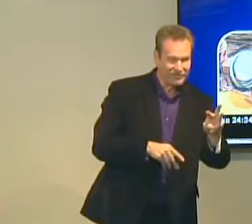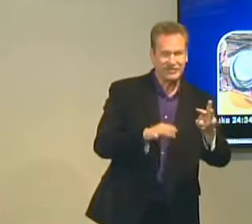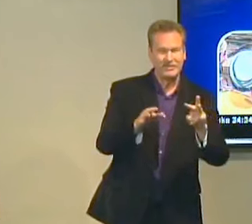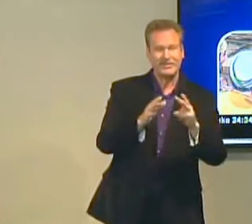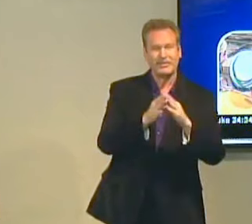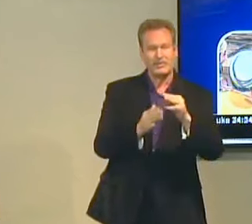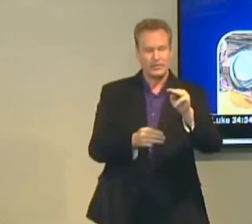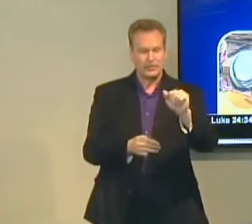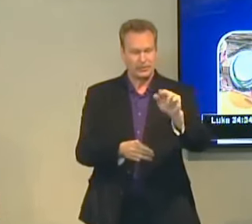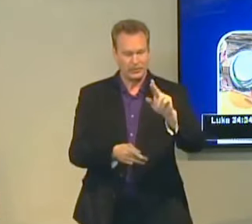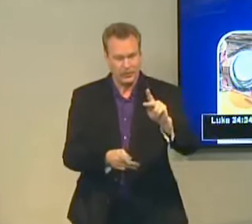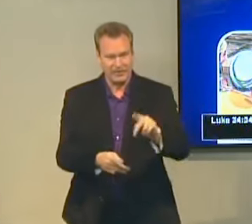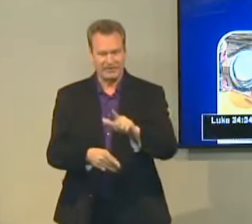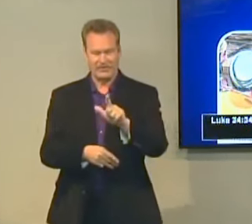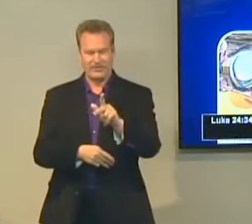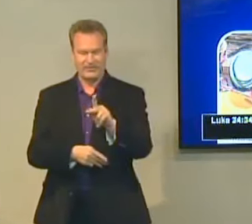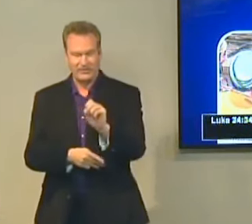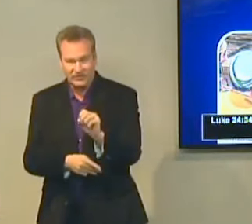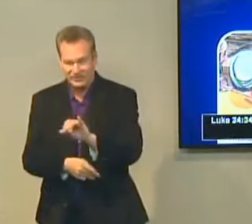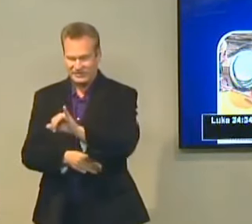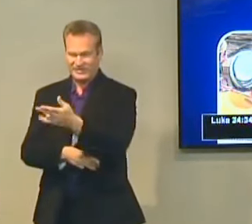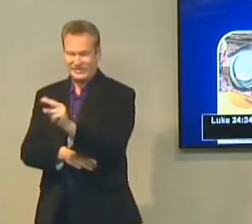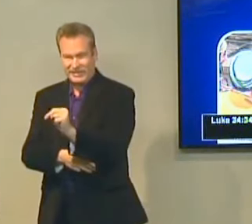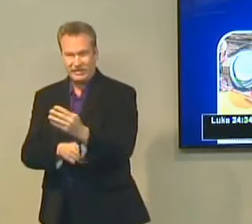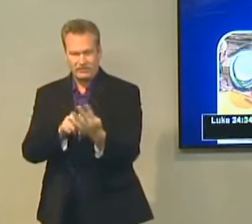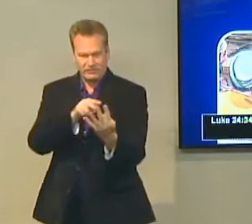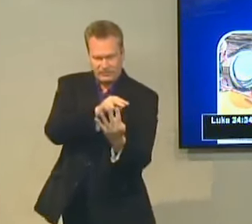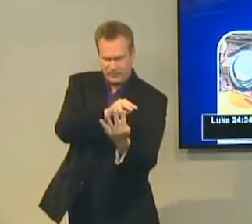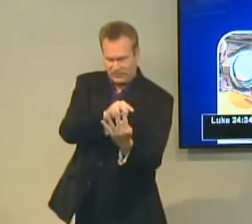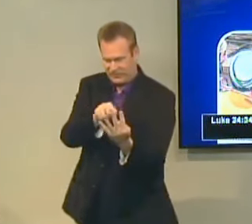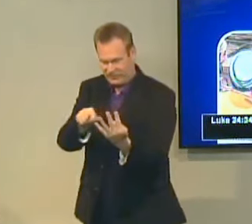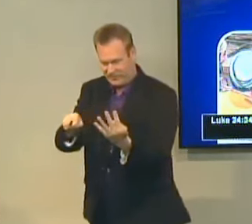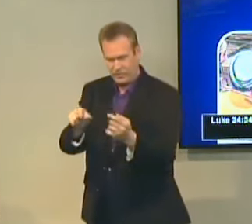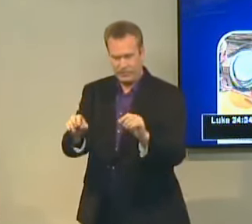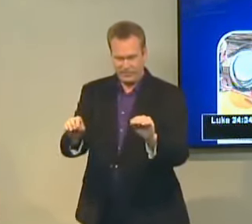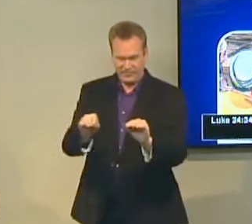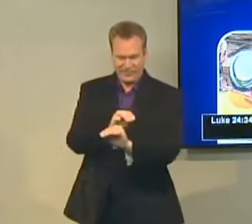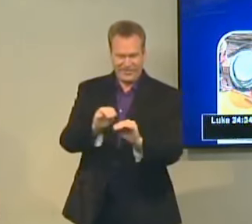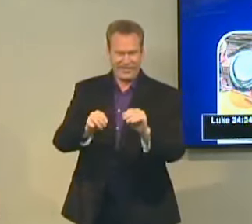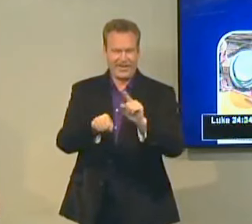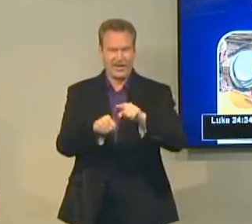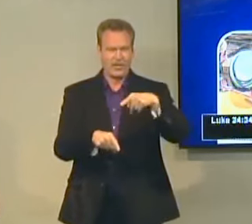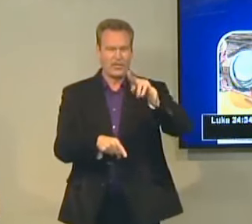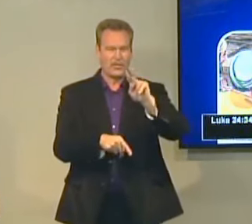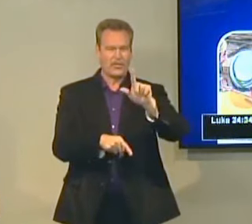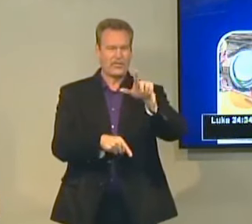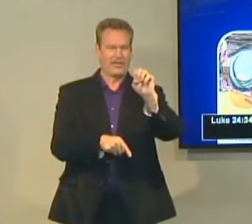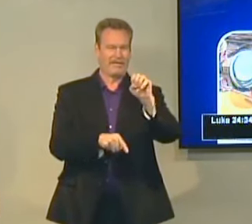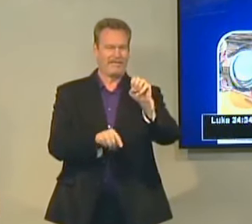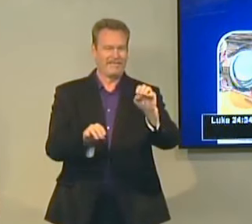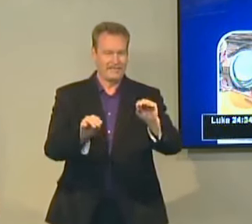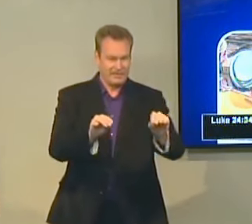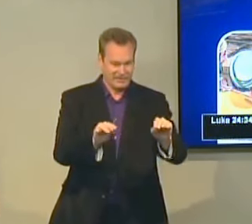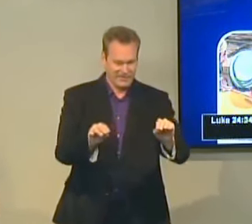So when you compare. Matthew. Mark. Luke. And John. You have all these gospels. So you have to kind of like. Figure